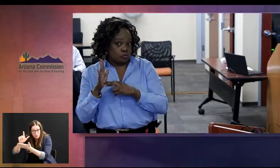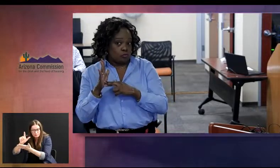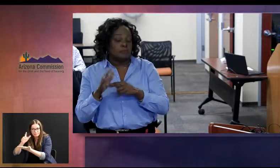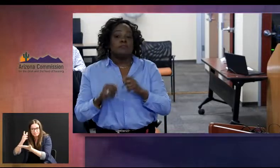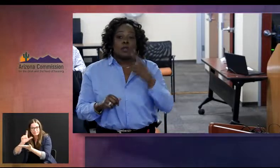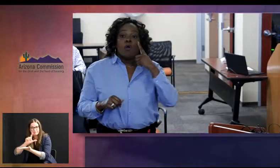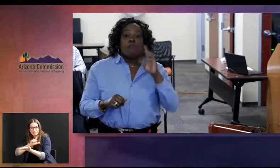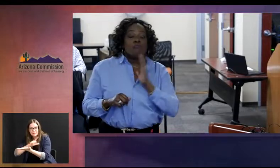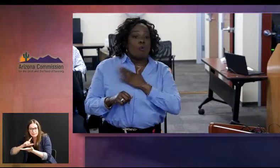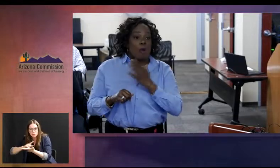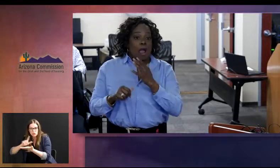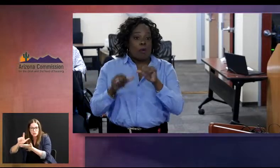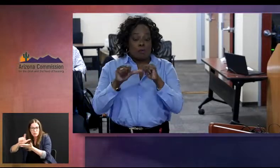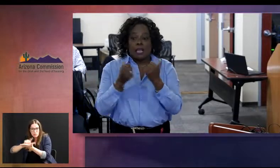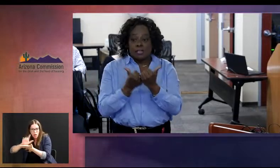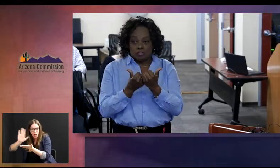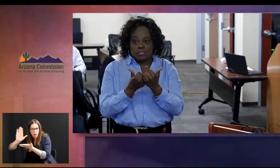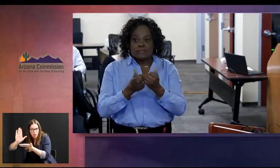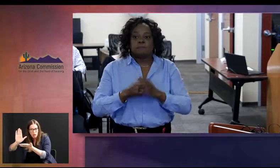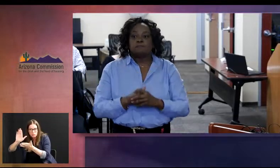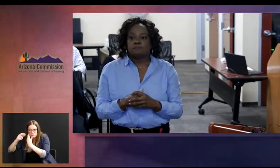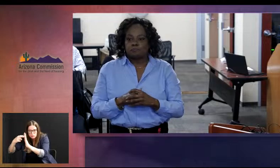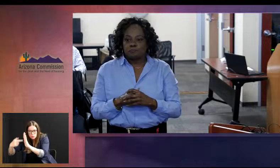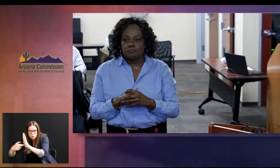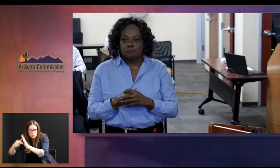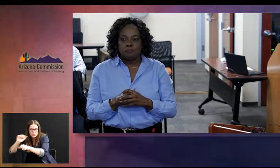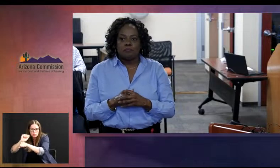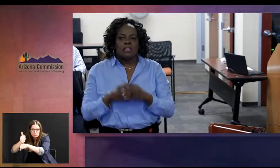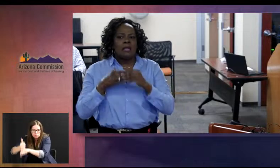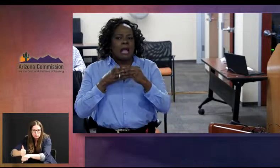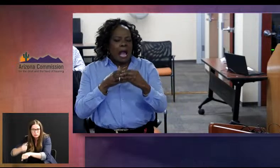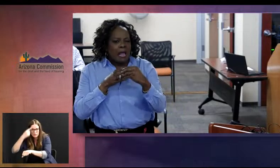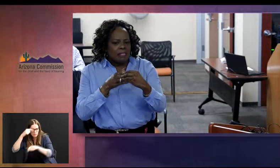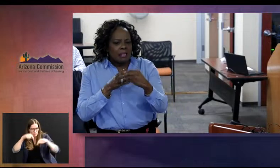and rules for our agency.